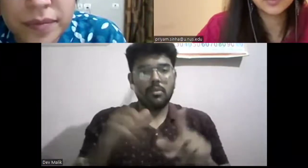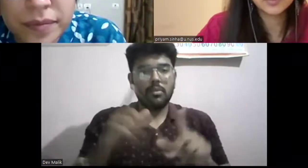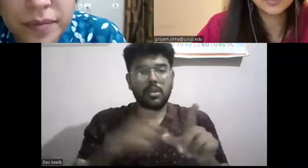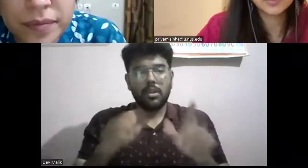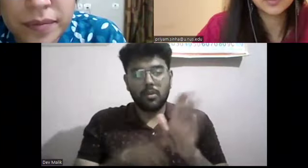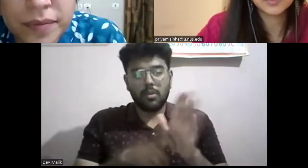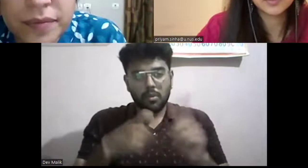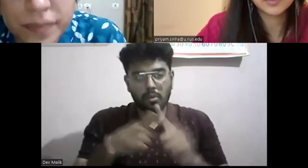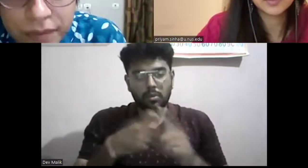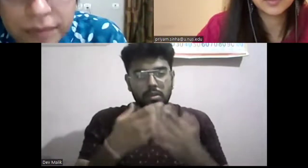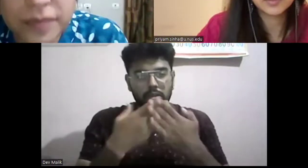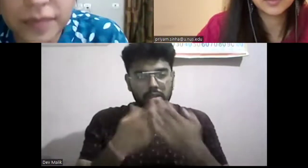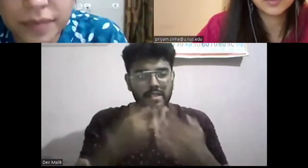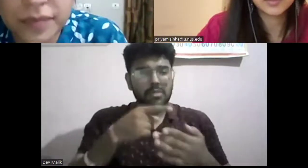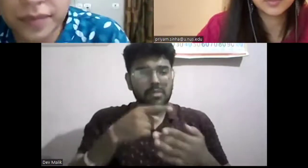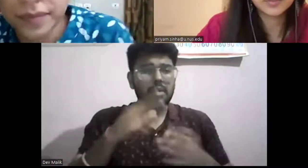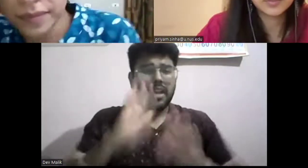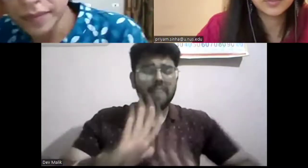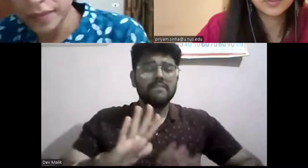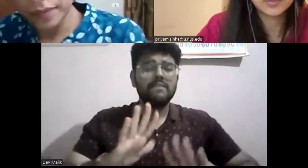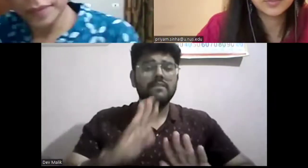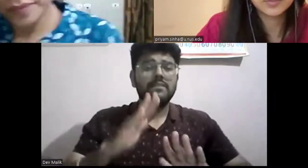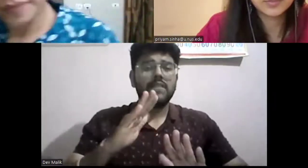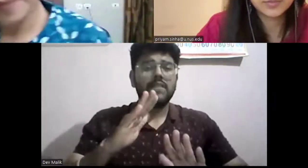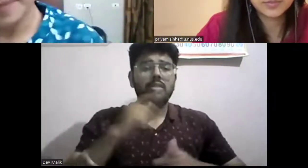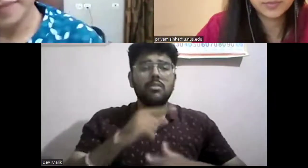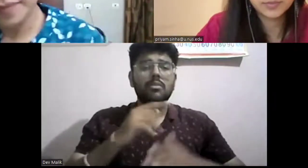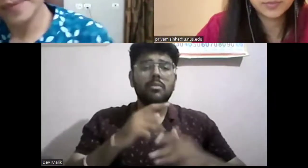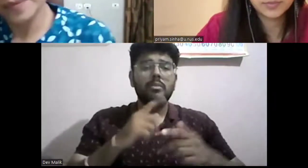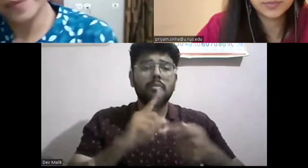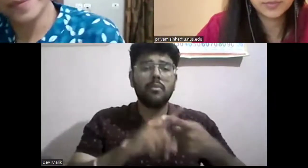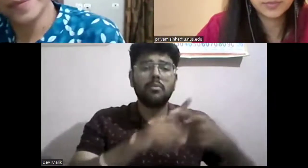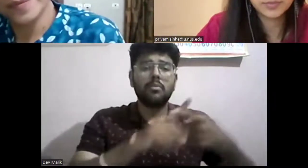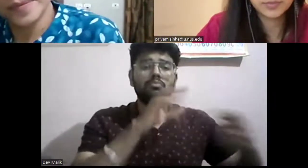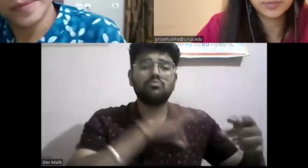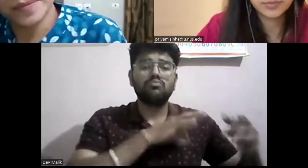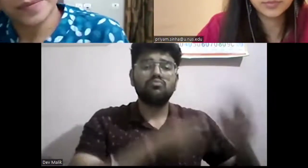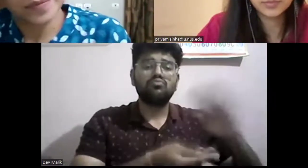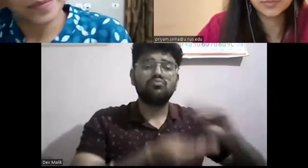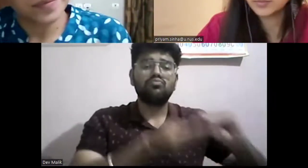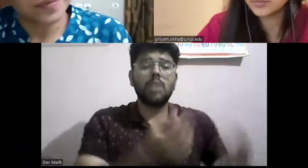of privilege that is there, which I find is sort of